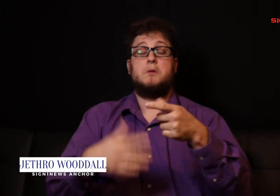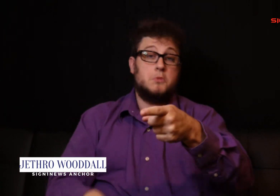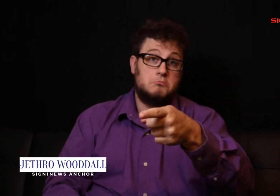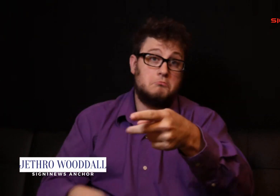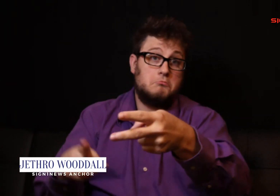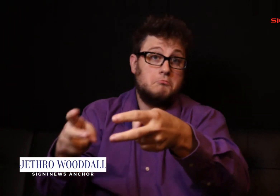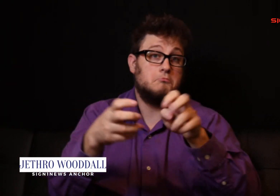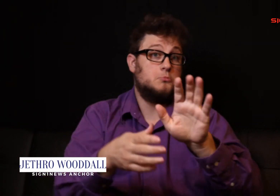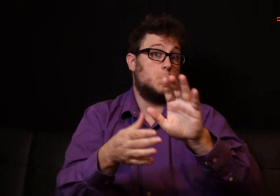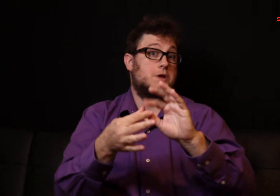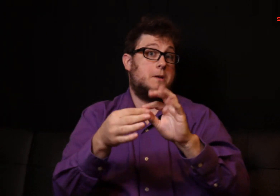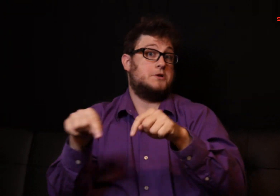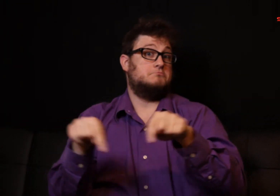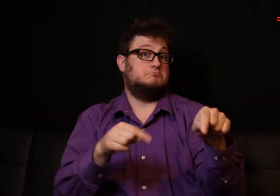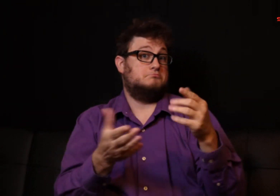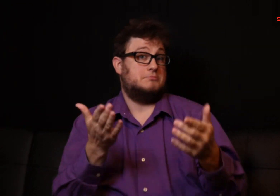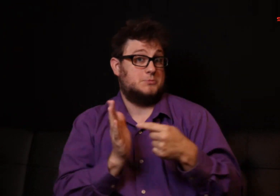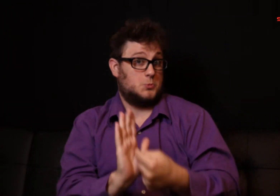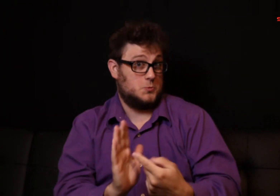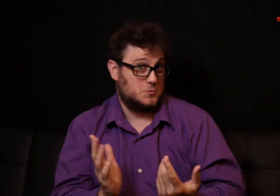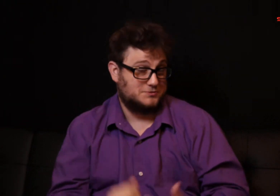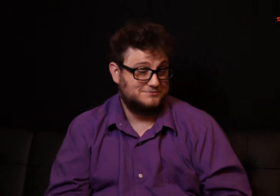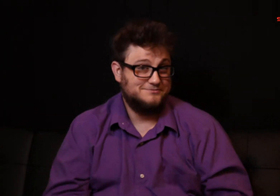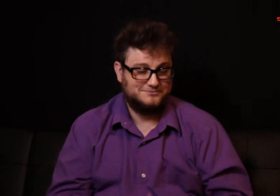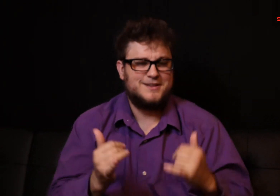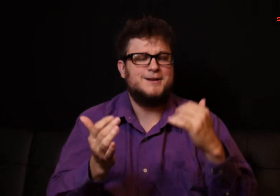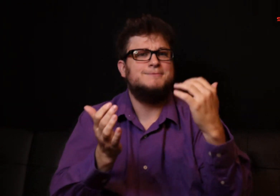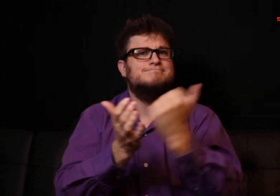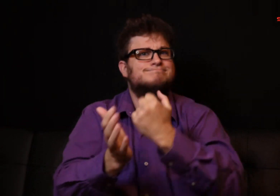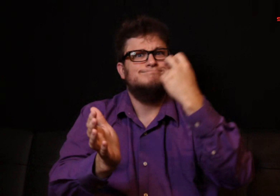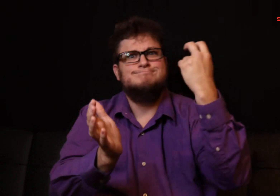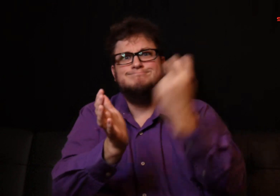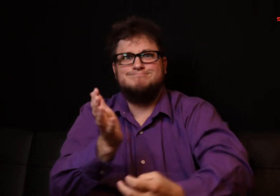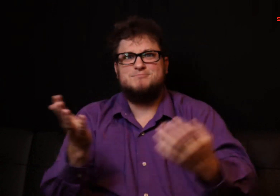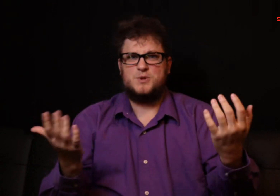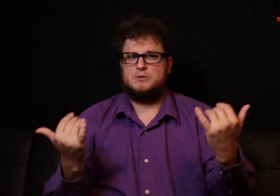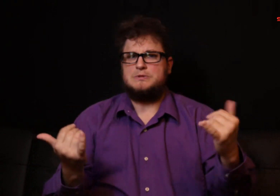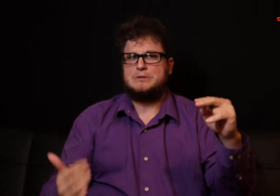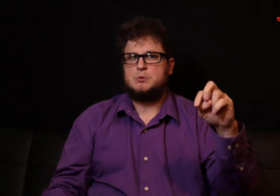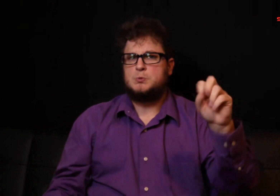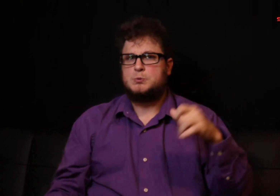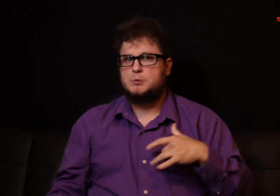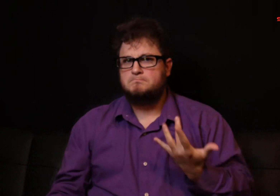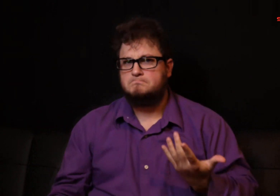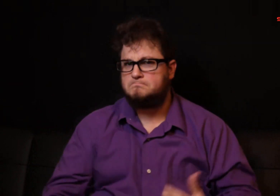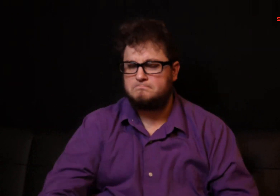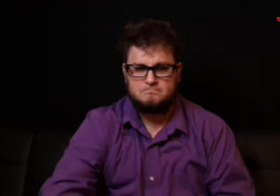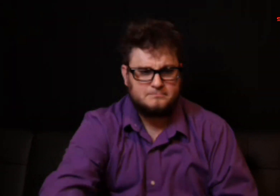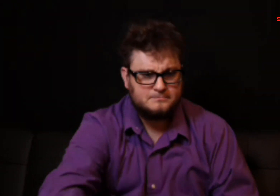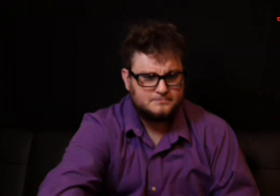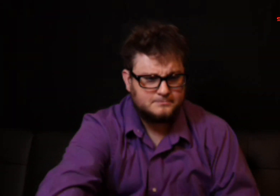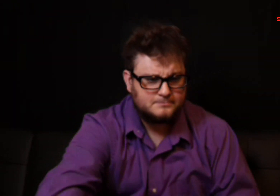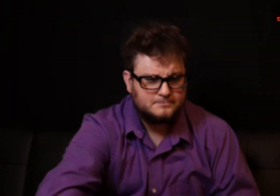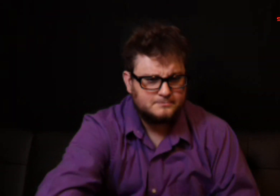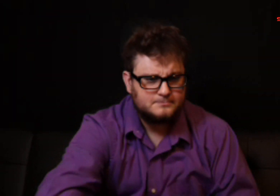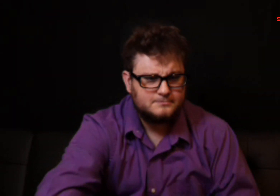update, we may add it at the bottom of the screen. So let's get right into what's happening in the news today.